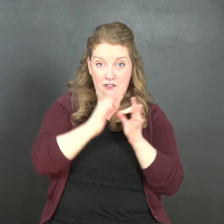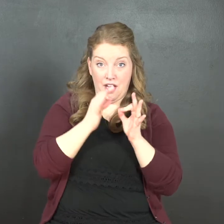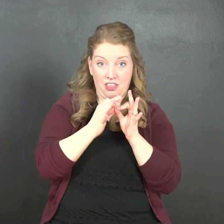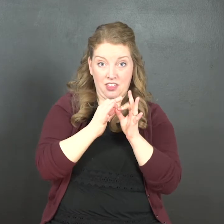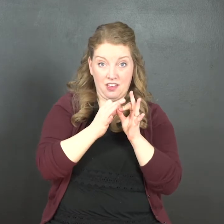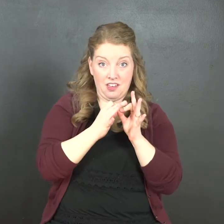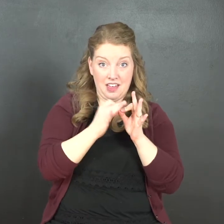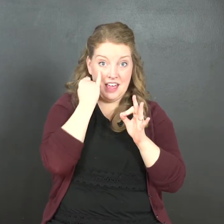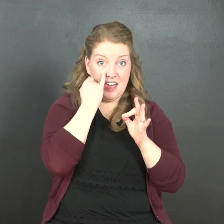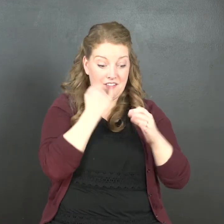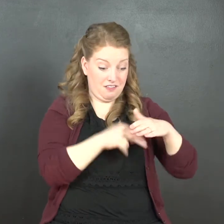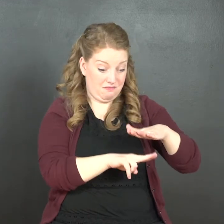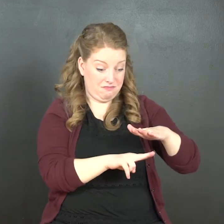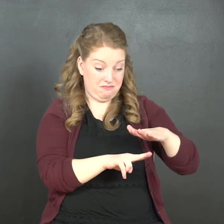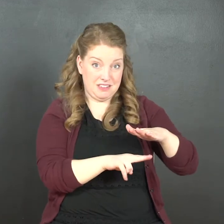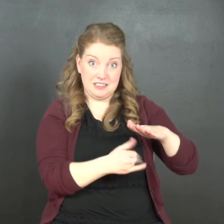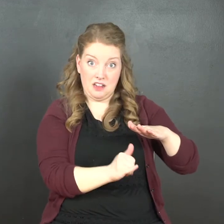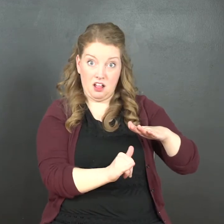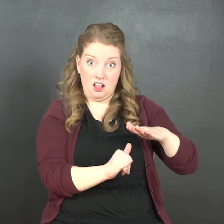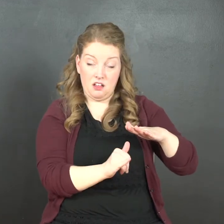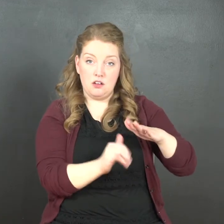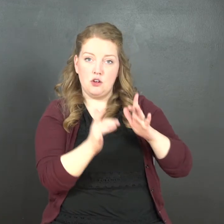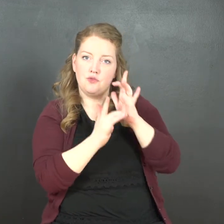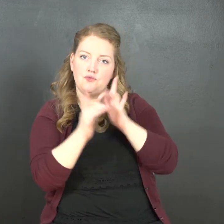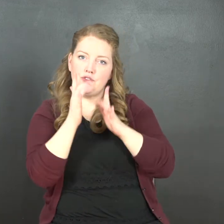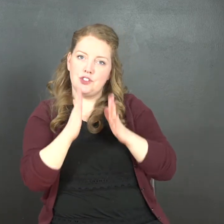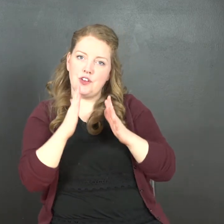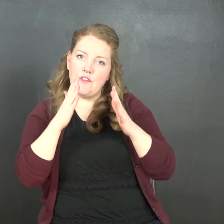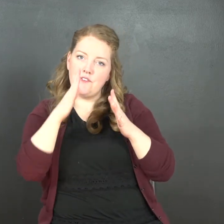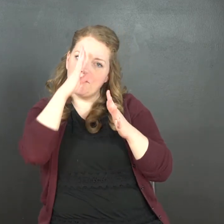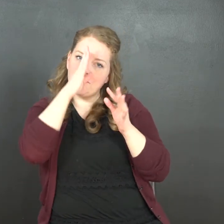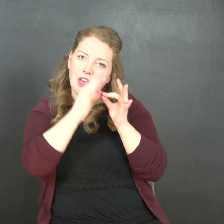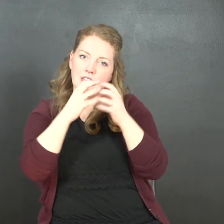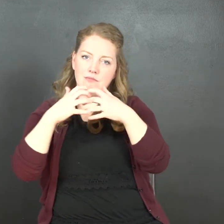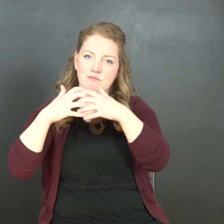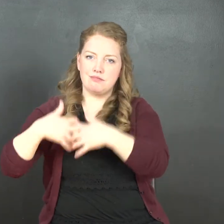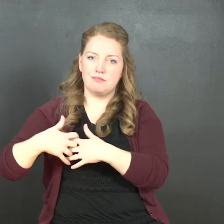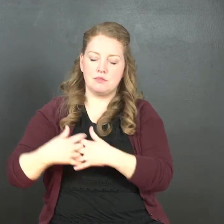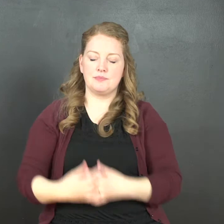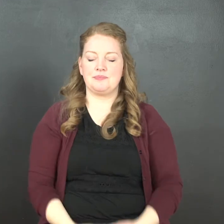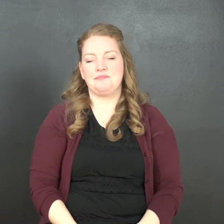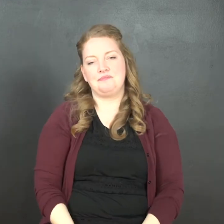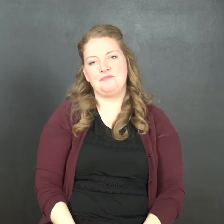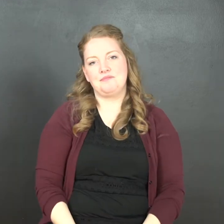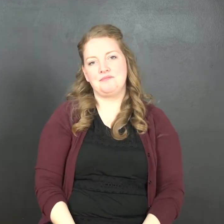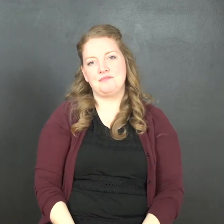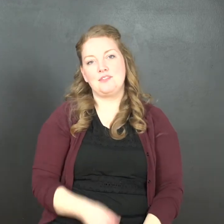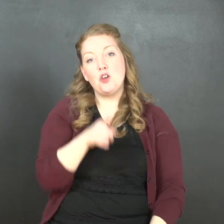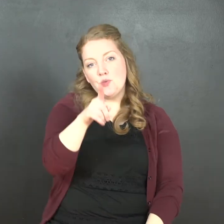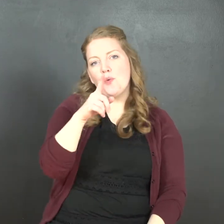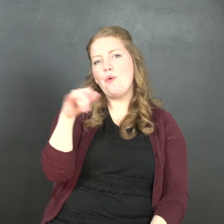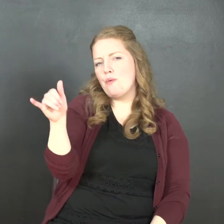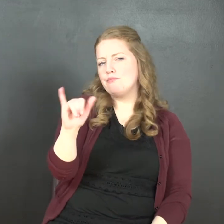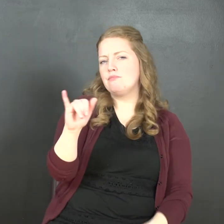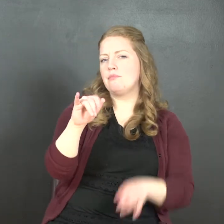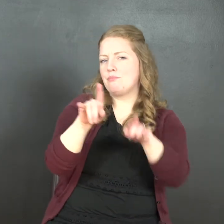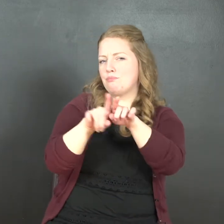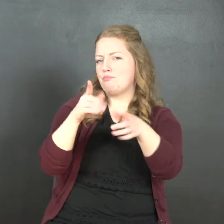up playing the game Jenga. And you know how important one of those little blocks would be to